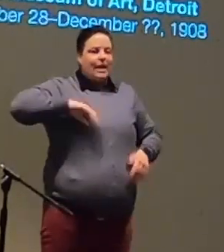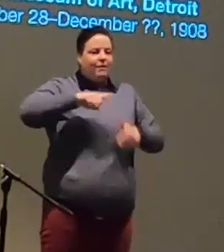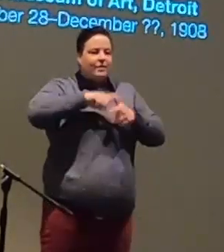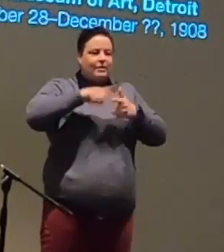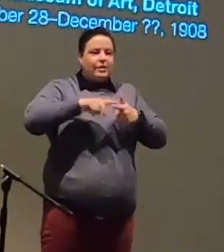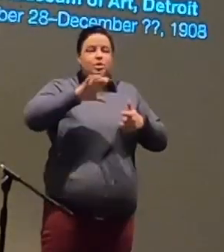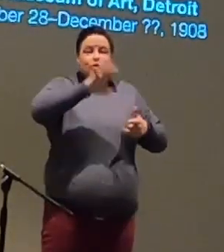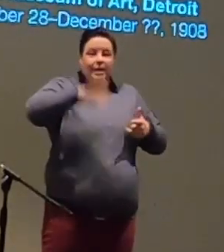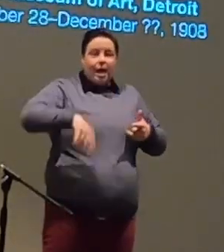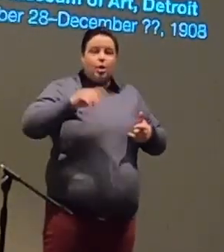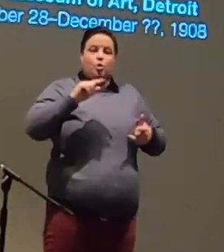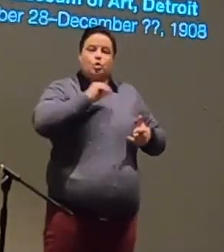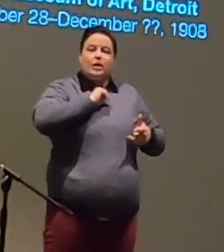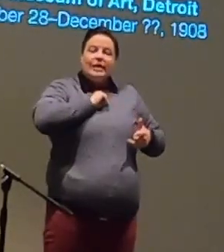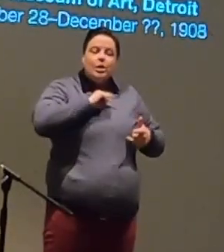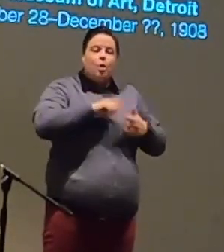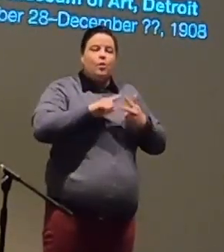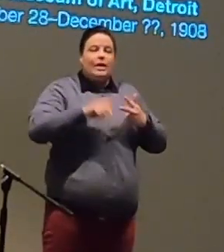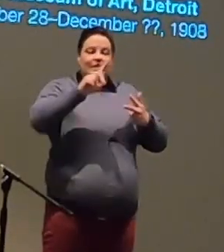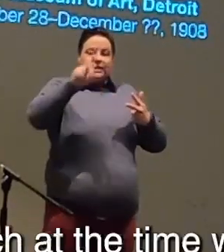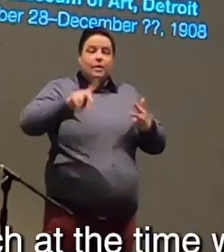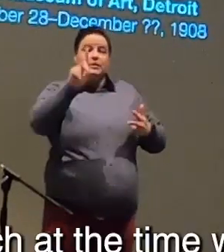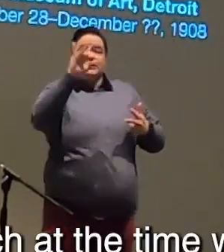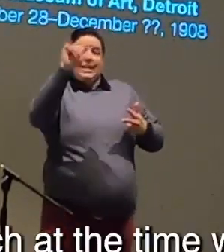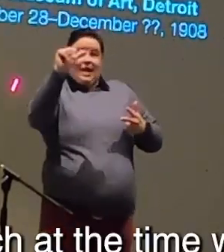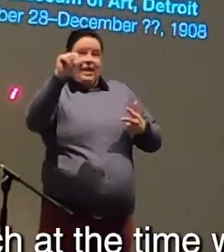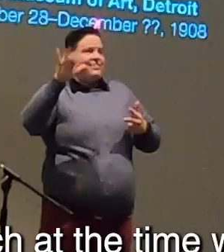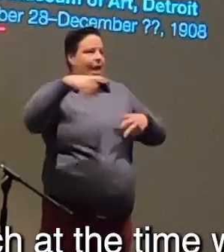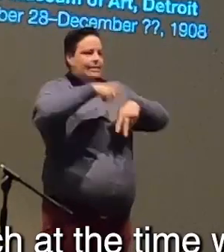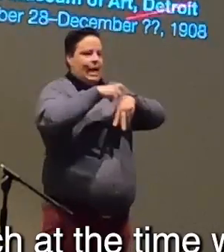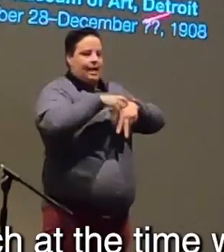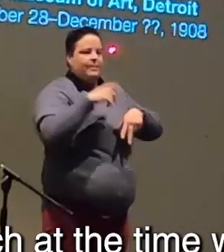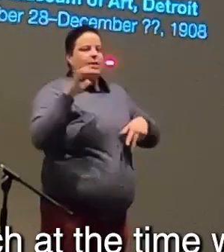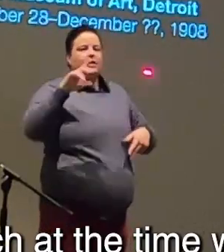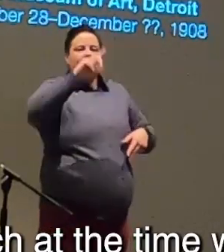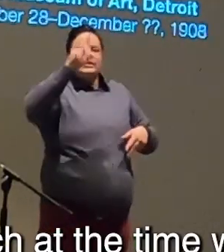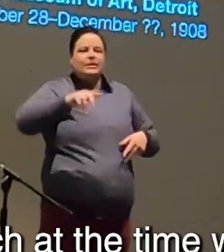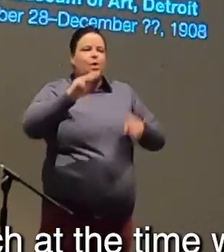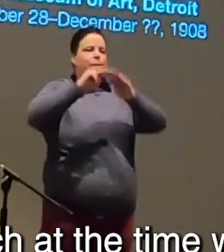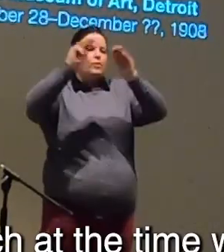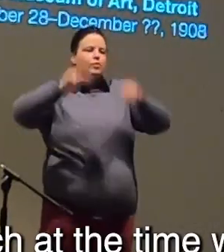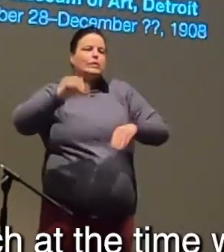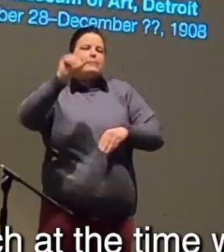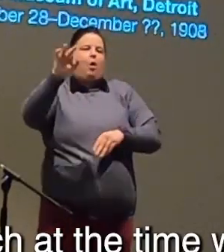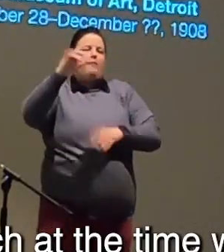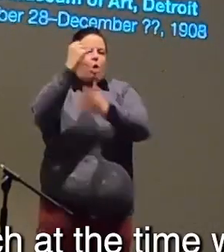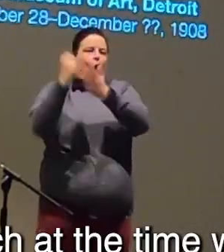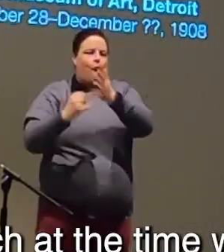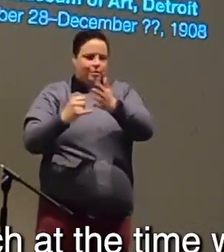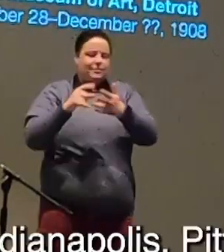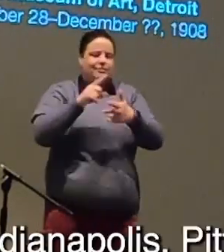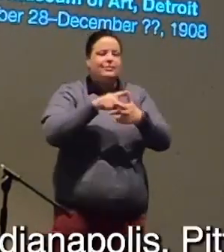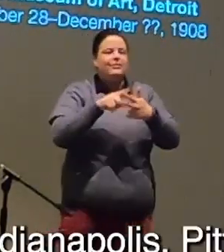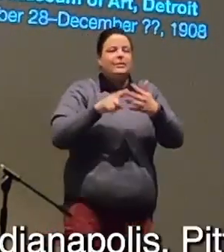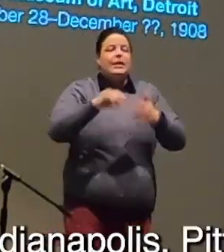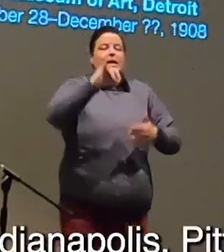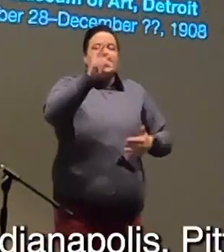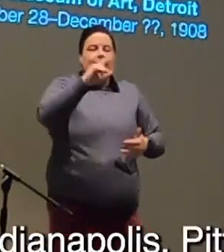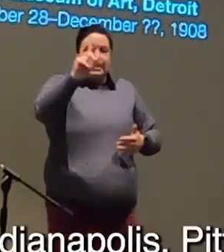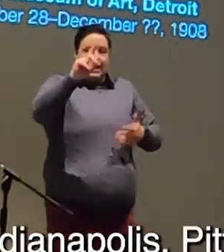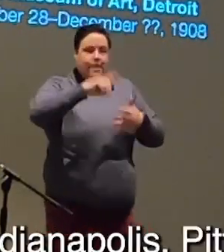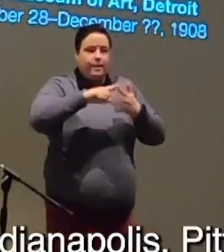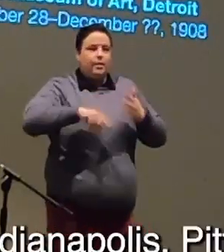Chicago, Toledo, Detroit at the DIA, which at the time was known as the Detroit Museum of Art,